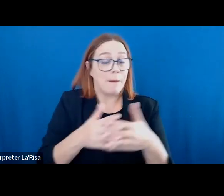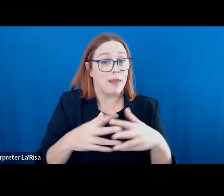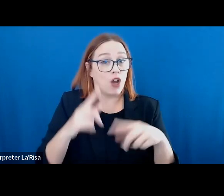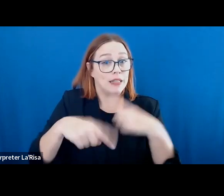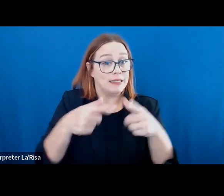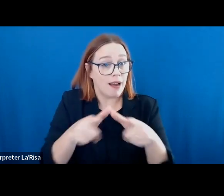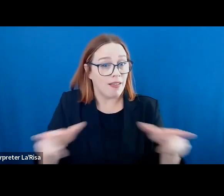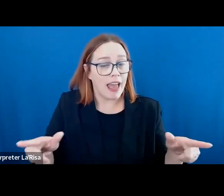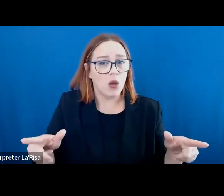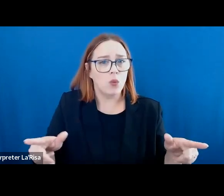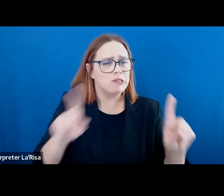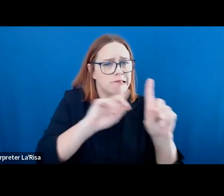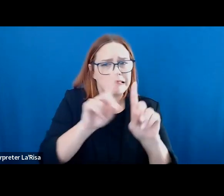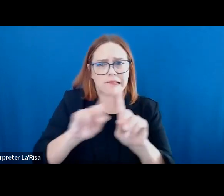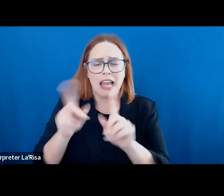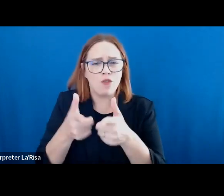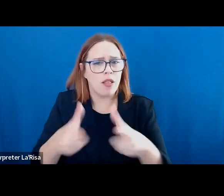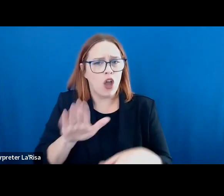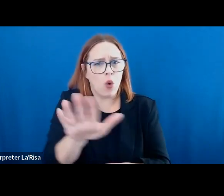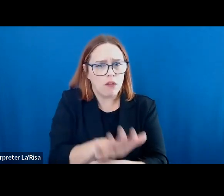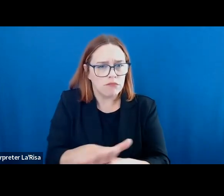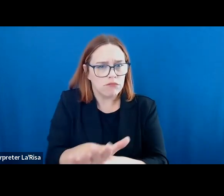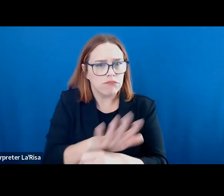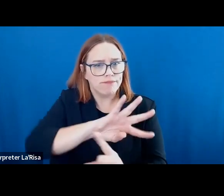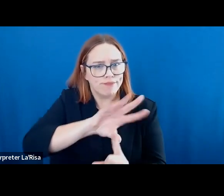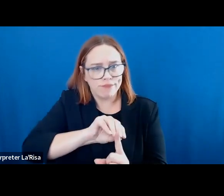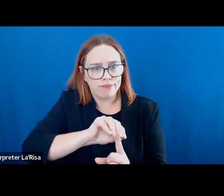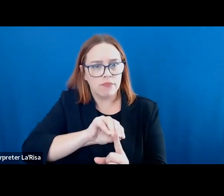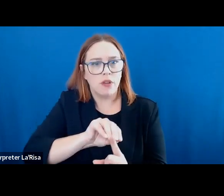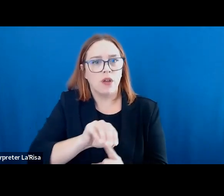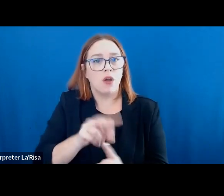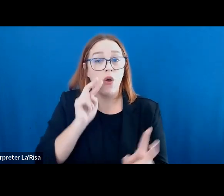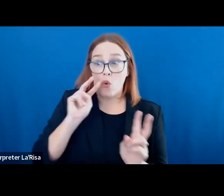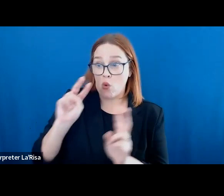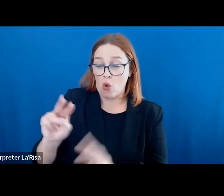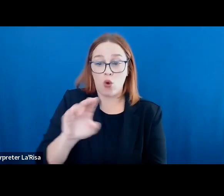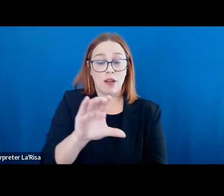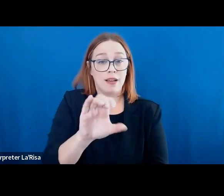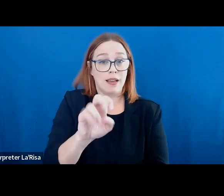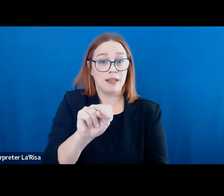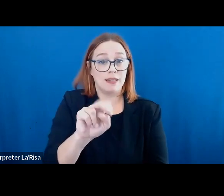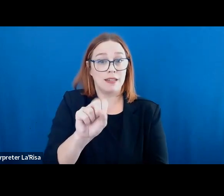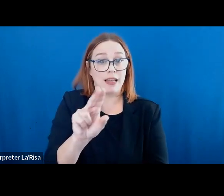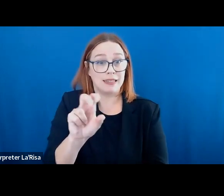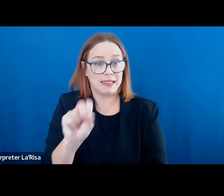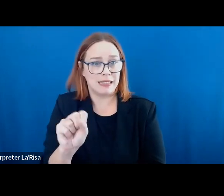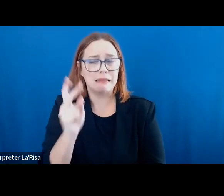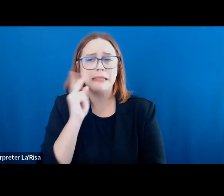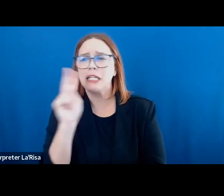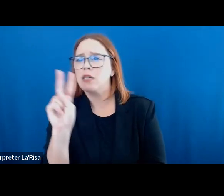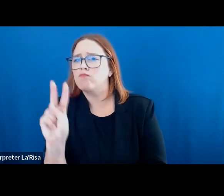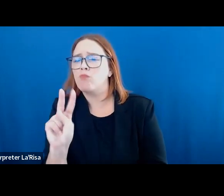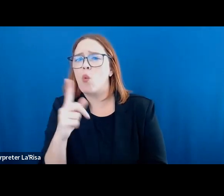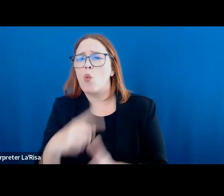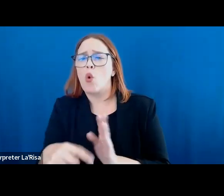is in your areas, but maybe looking at the census and looking at what are the languages primarily